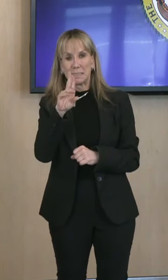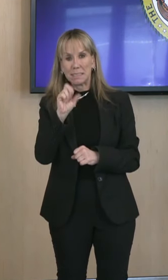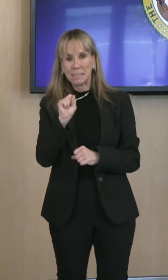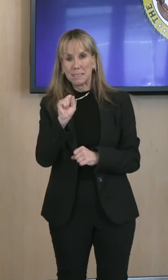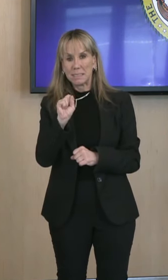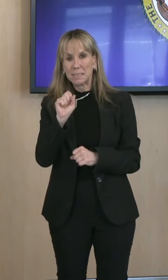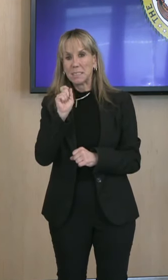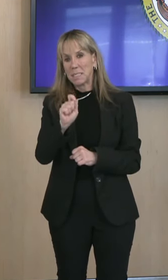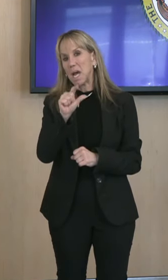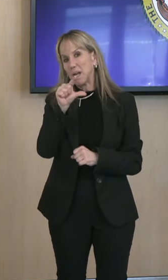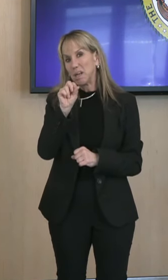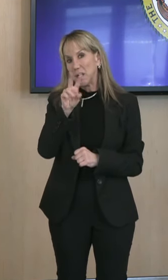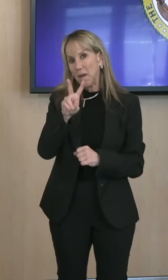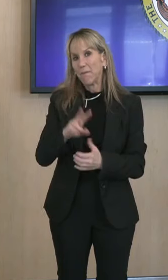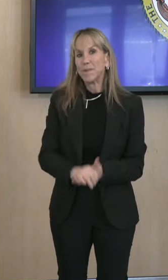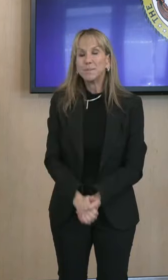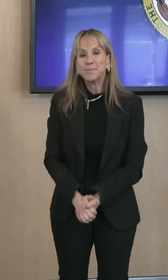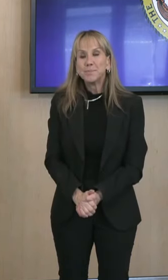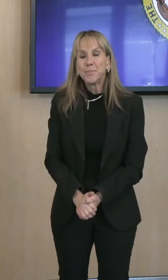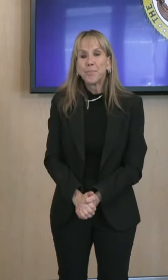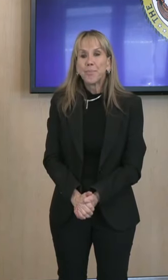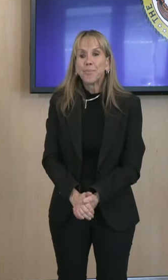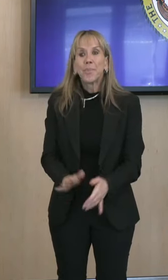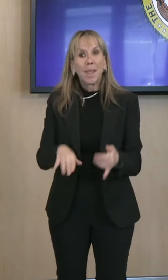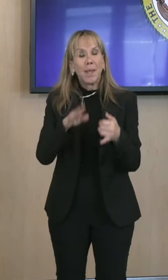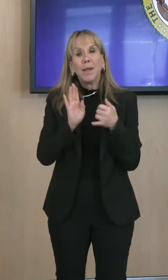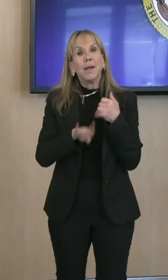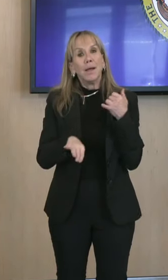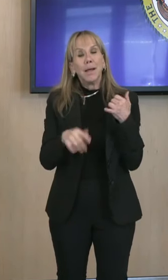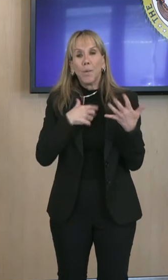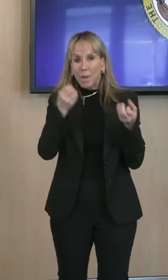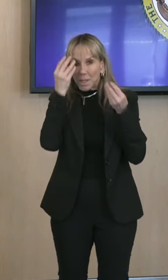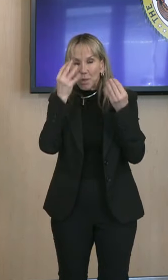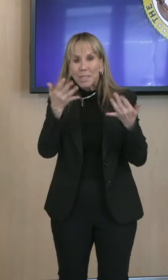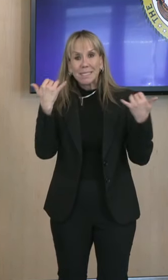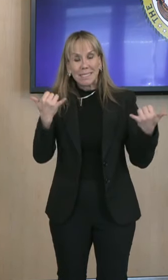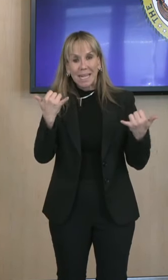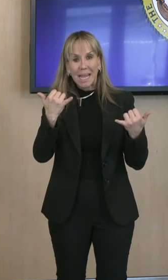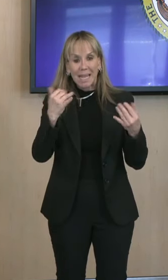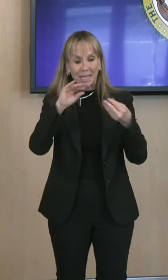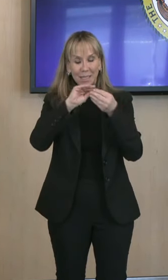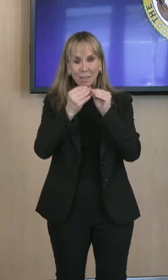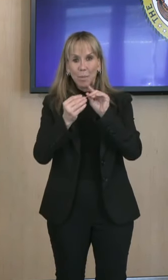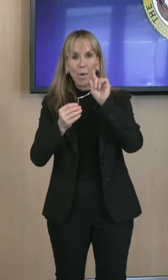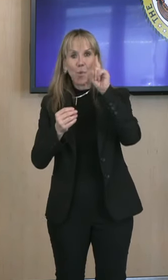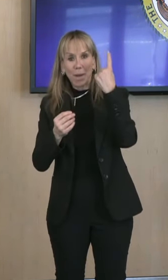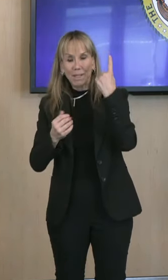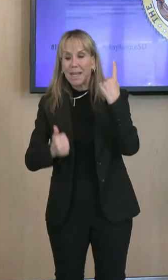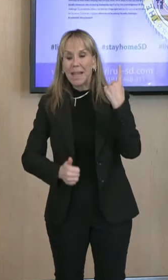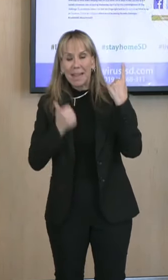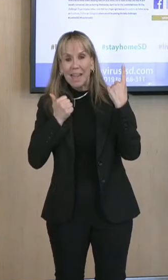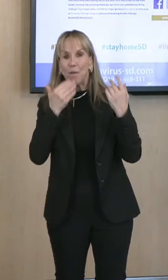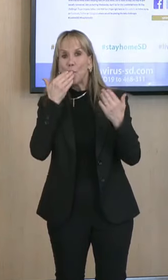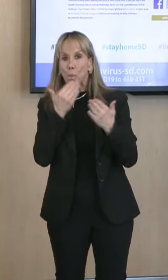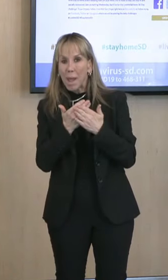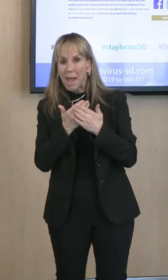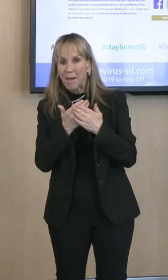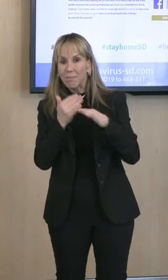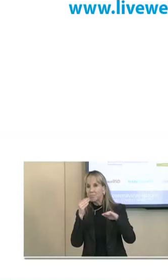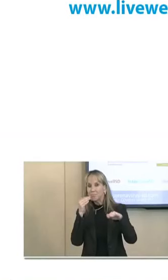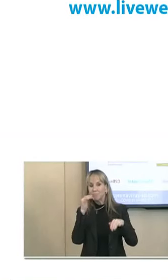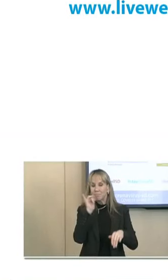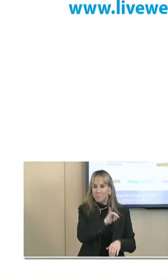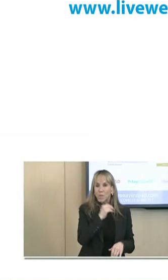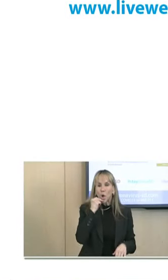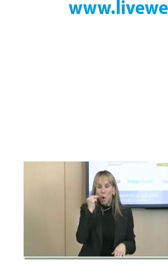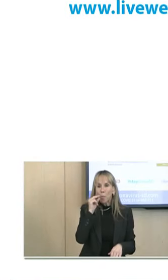my2020census.gov. Finally, I want to let everyone know that today is also day one of the Live Well at Home 30-Day